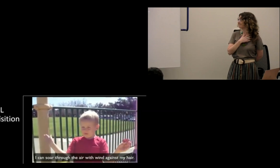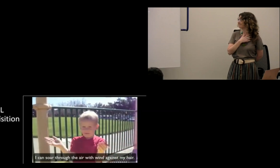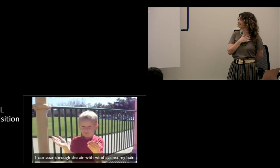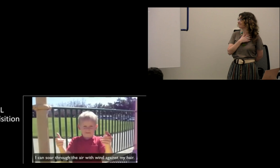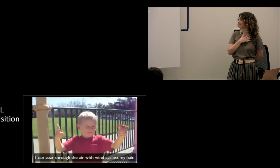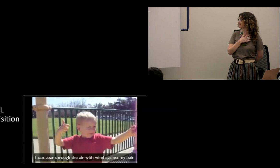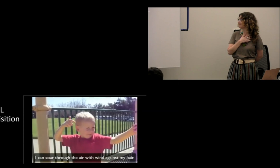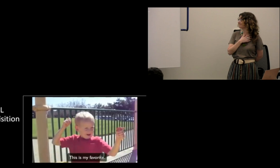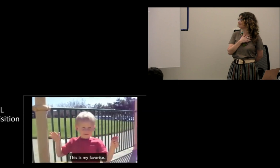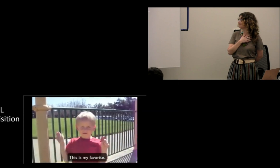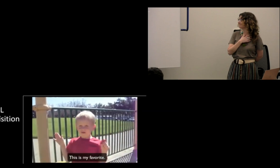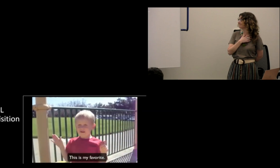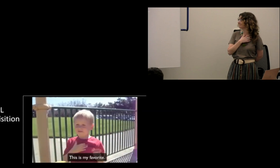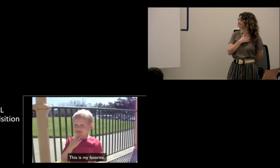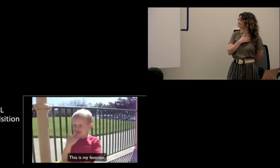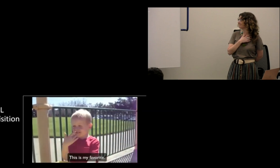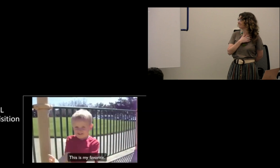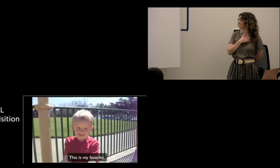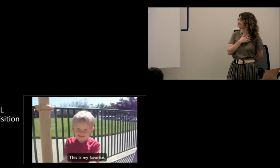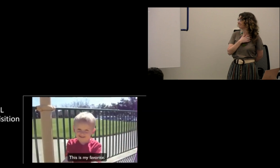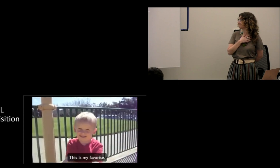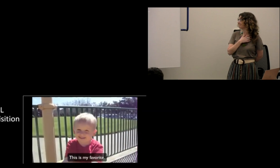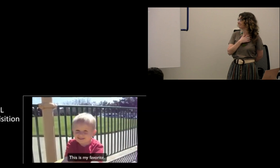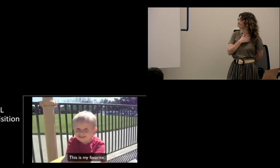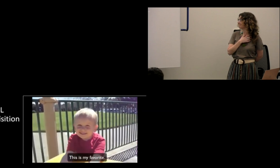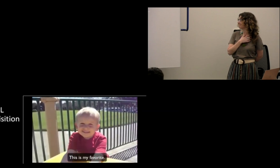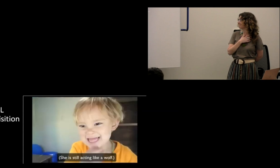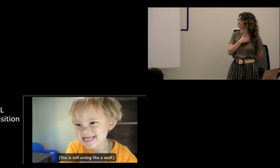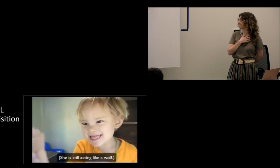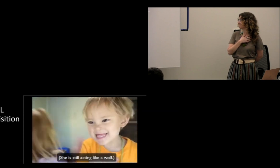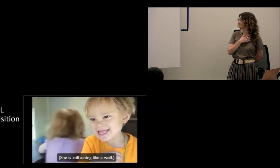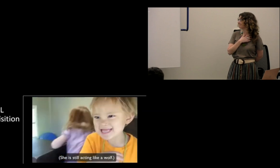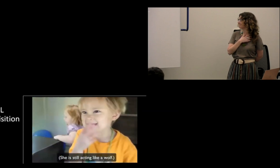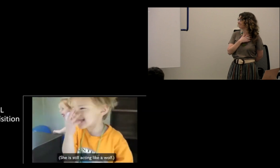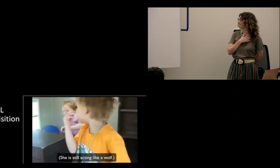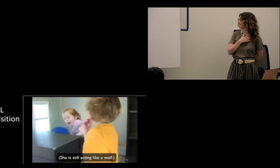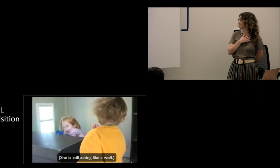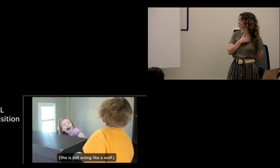Flap my wings. That's my favorite.